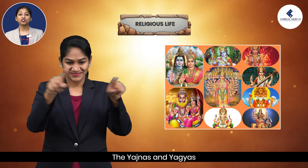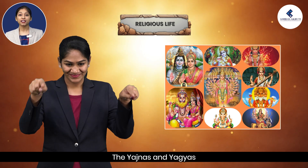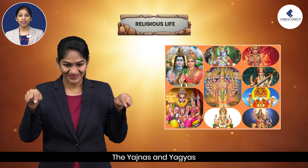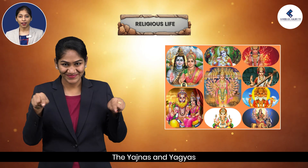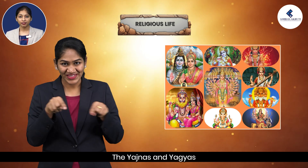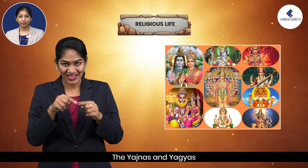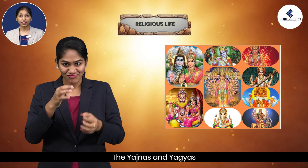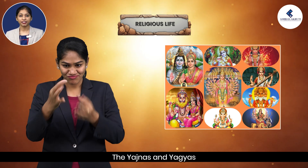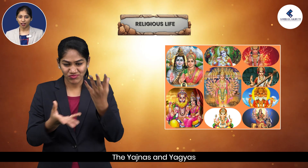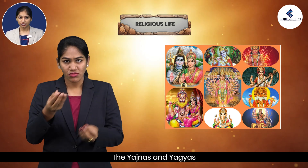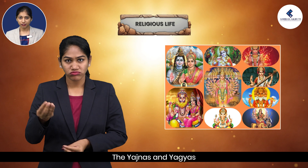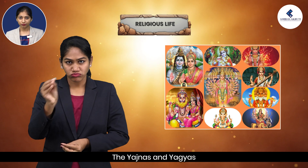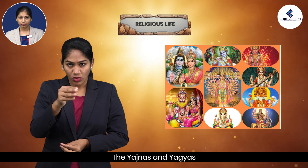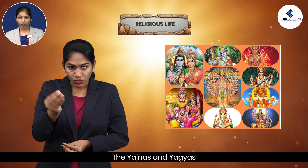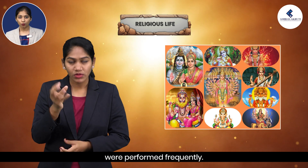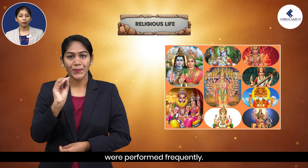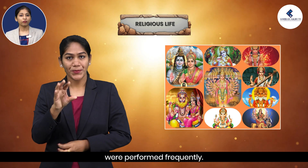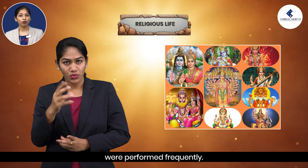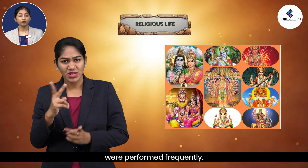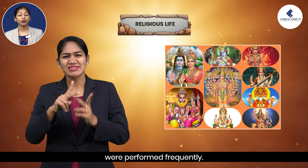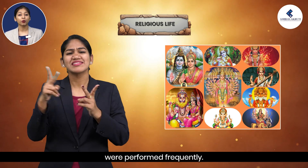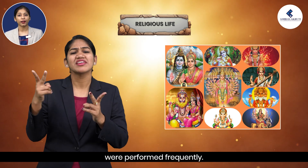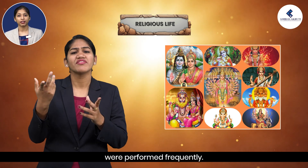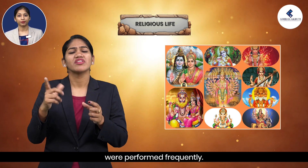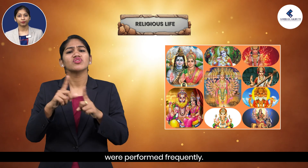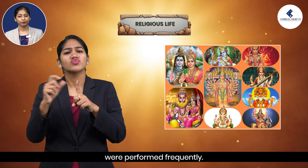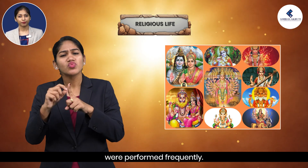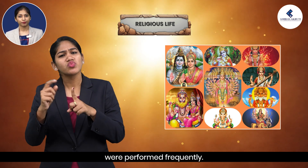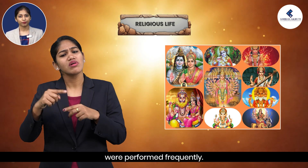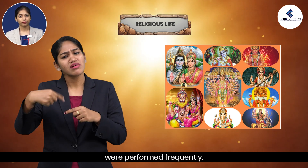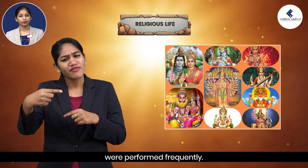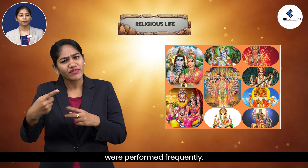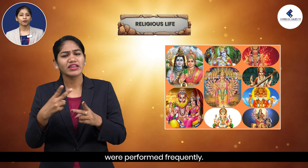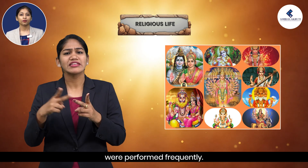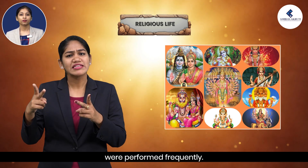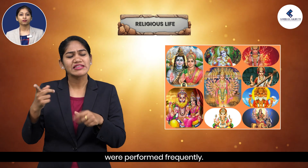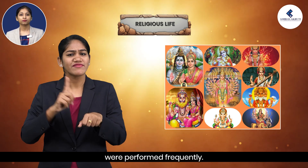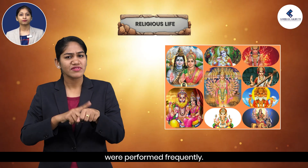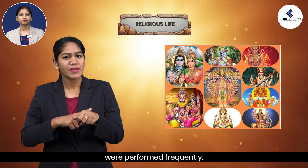The yajnas and yagyas were performed frequently.